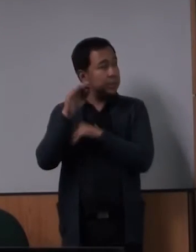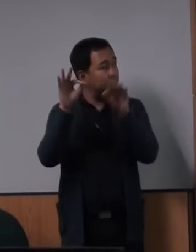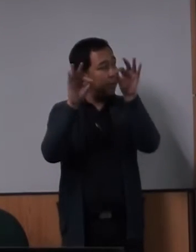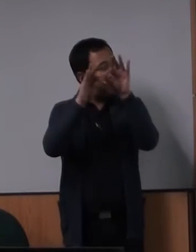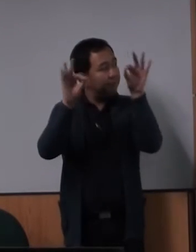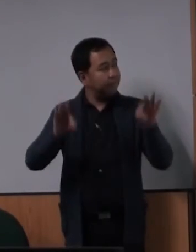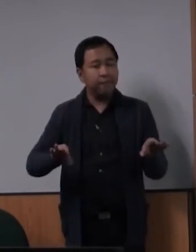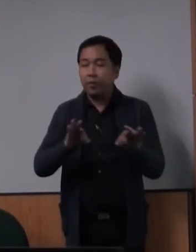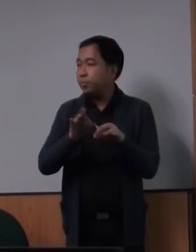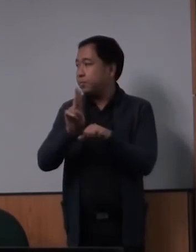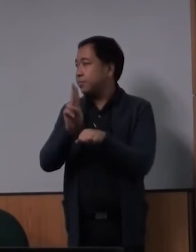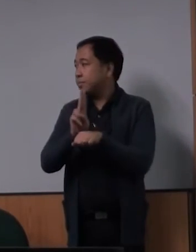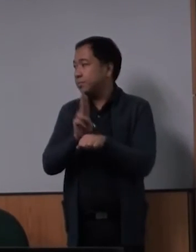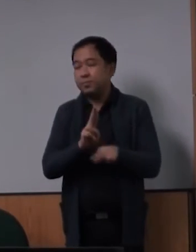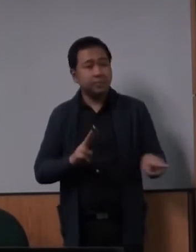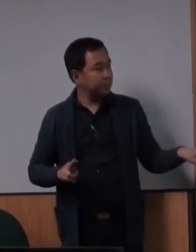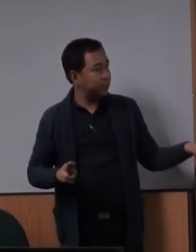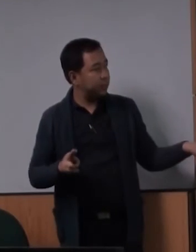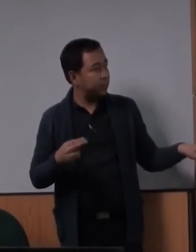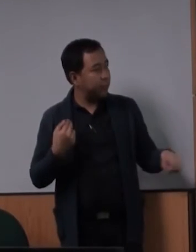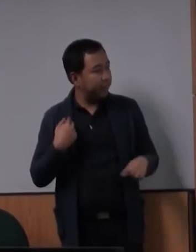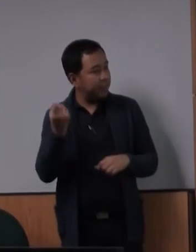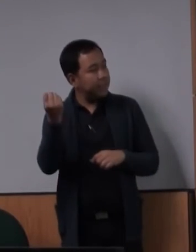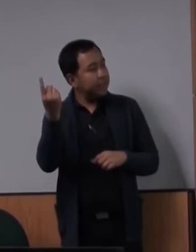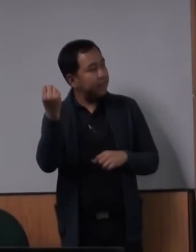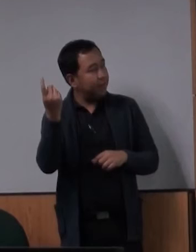I use. There are 11